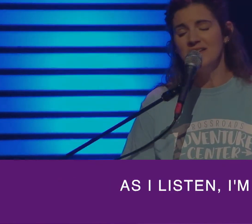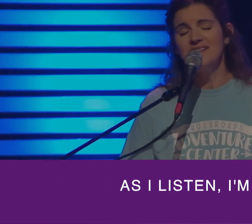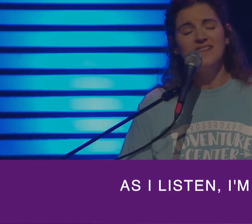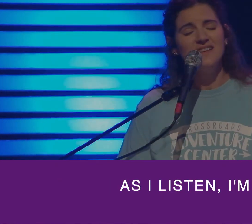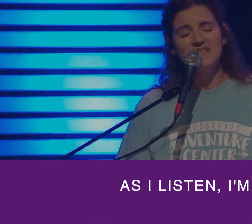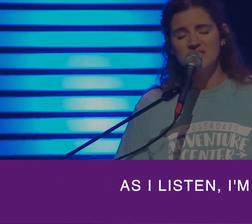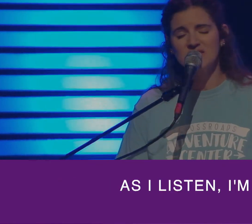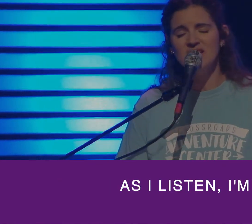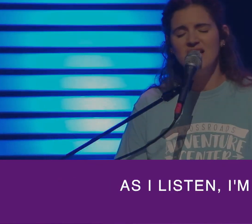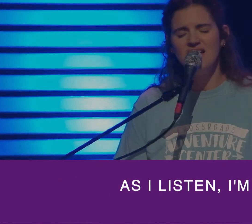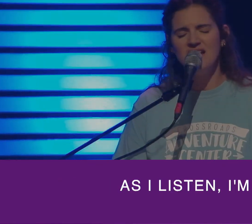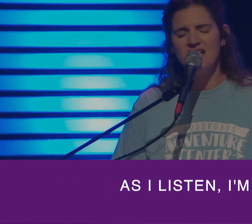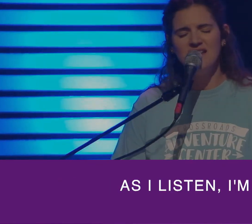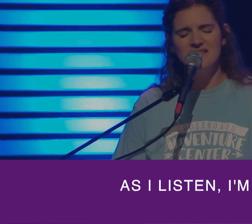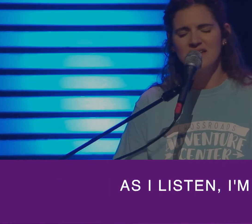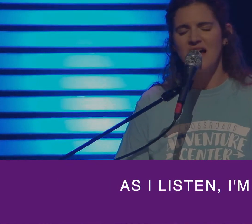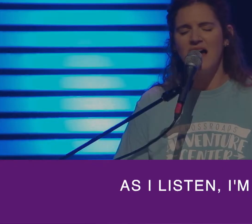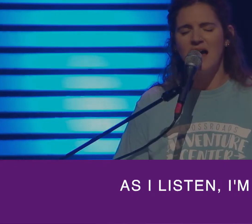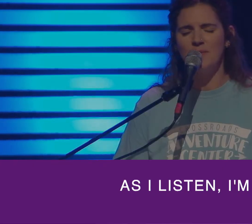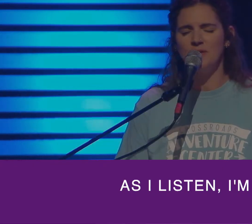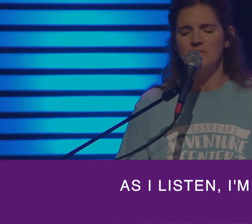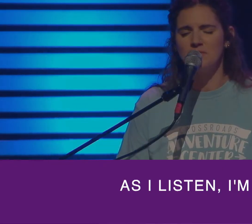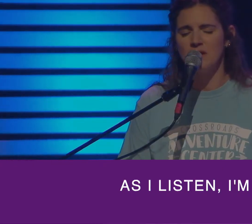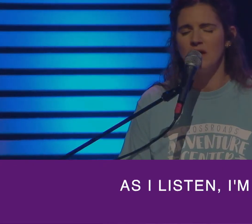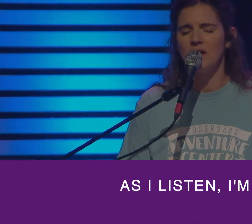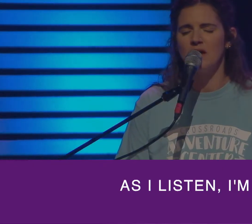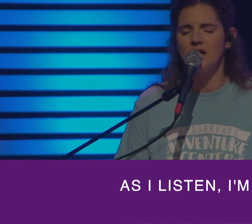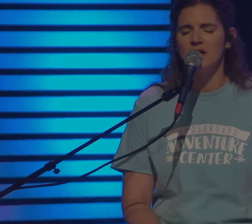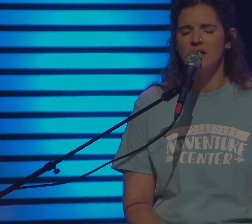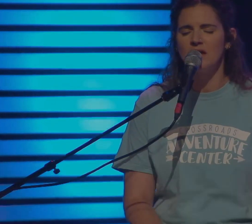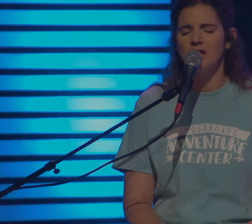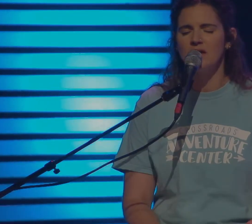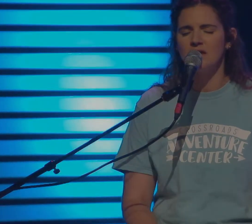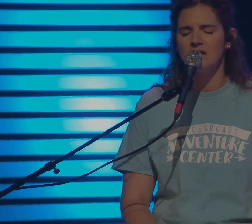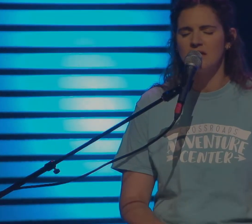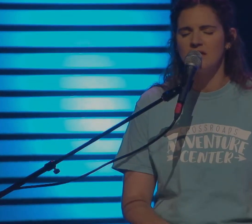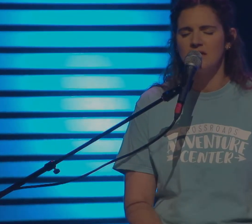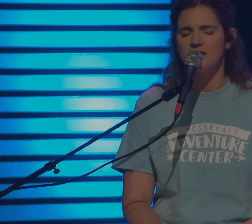I listen, I'm